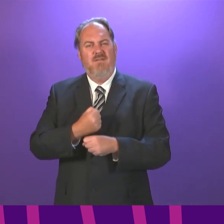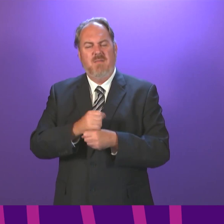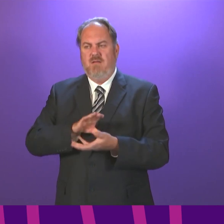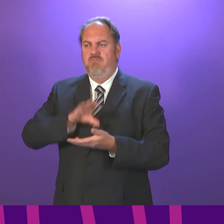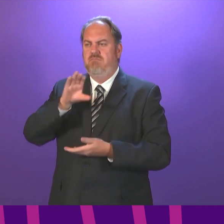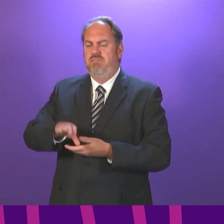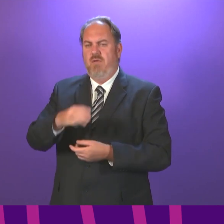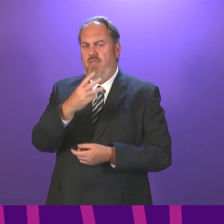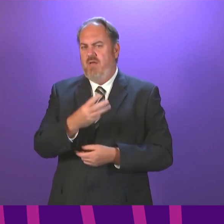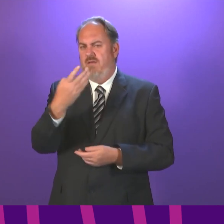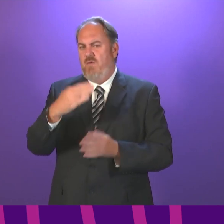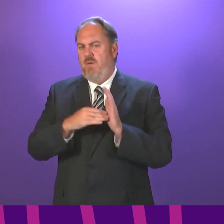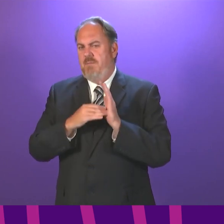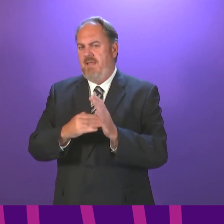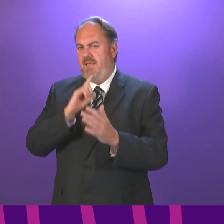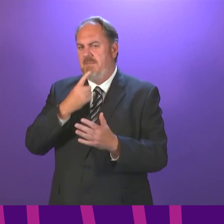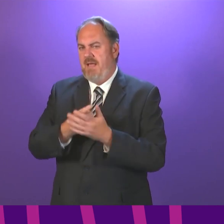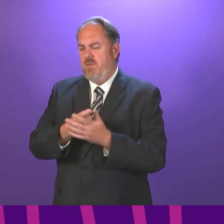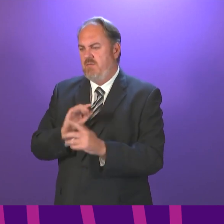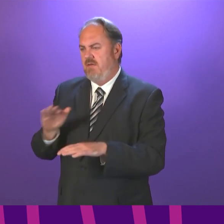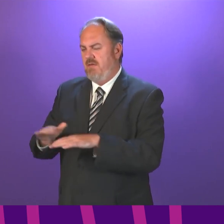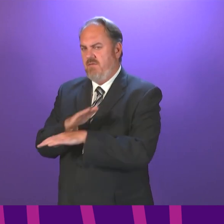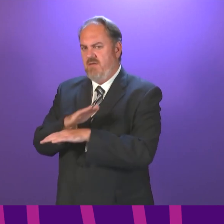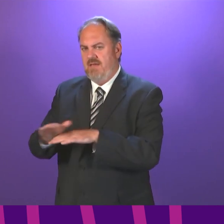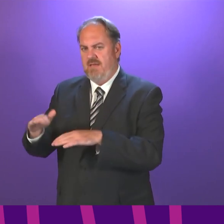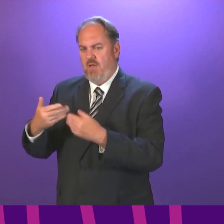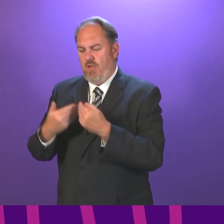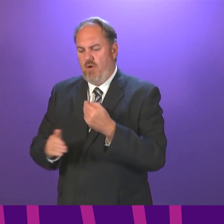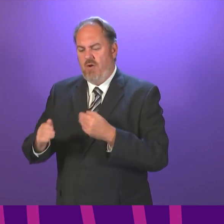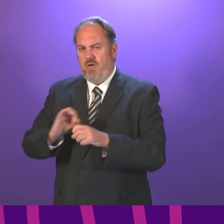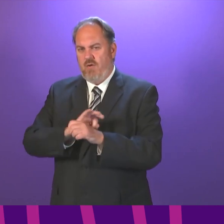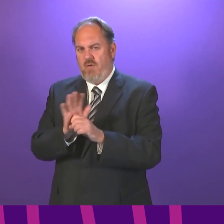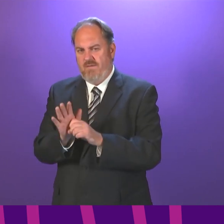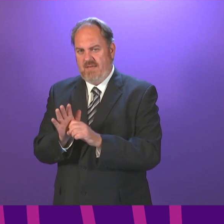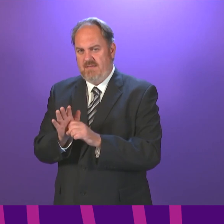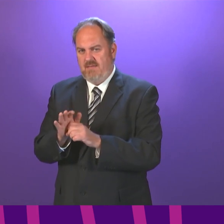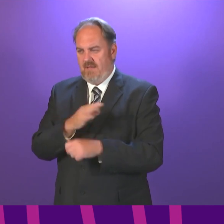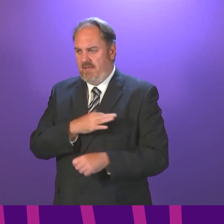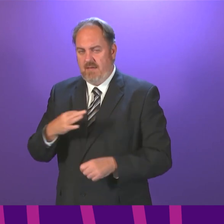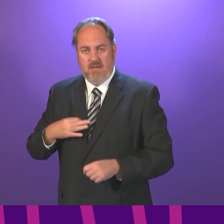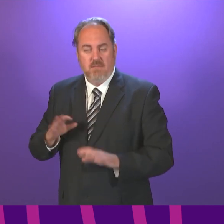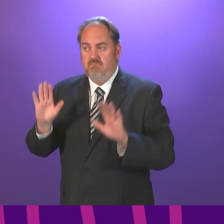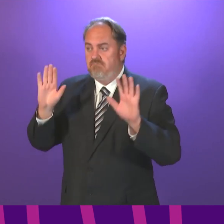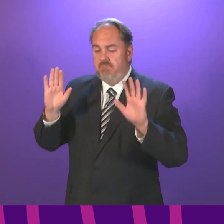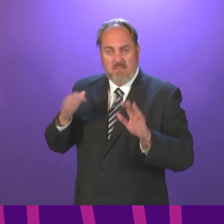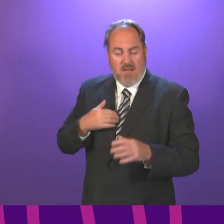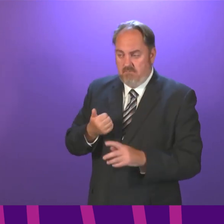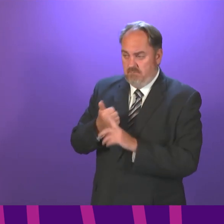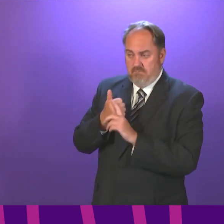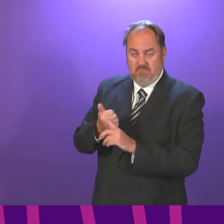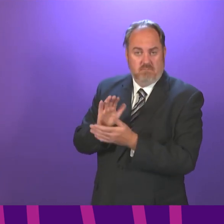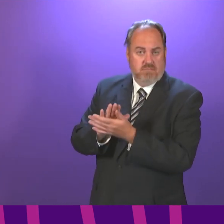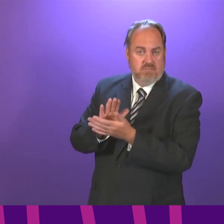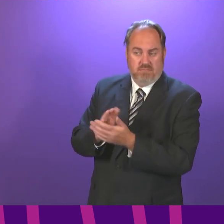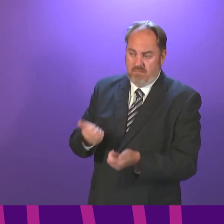to long COVID specialist clinics. I do not knock any money that is spent on these things, and the Scottish